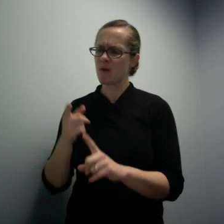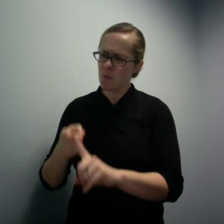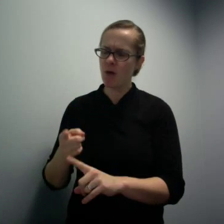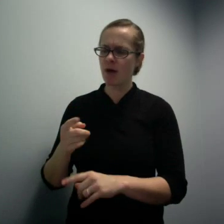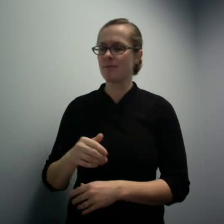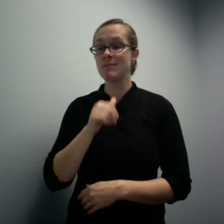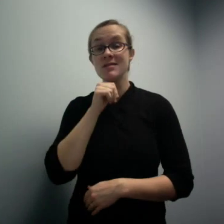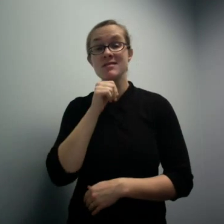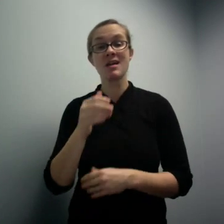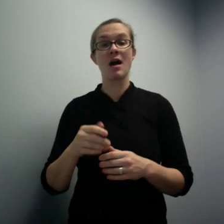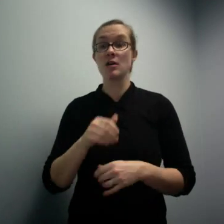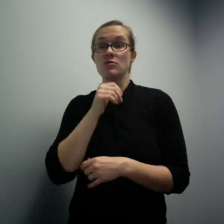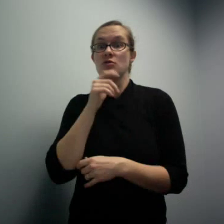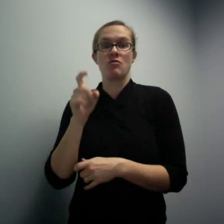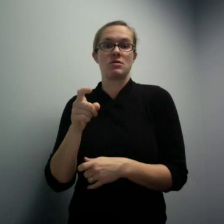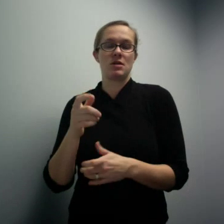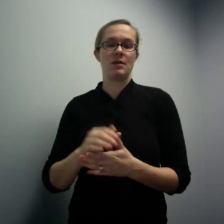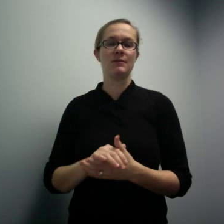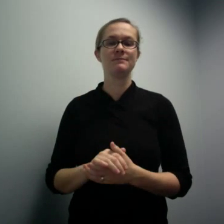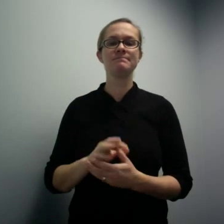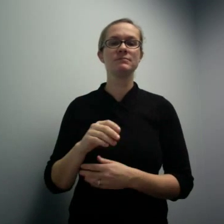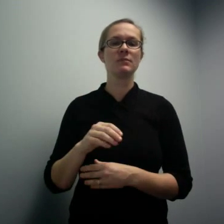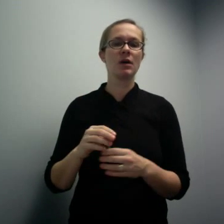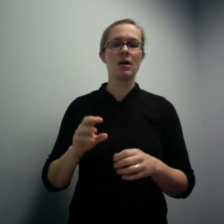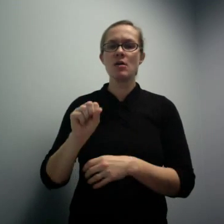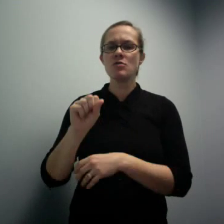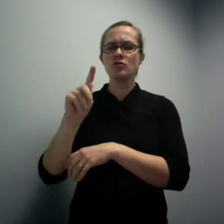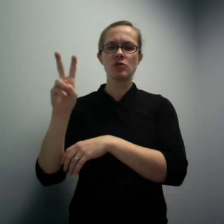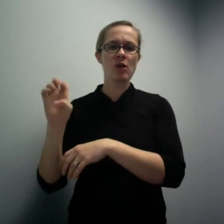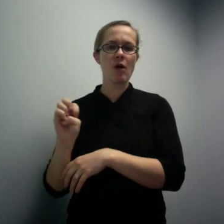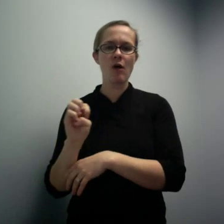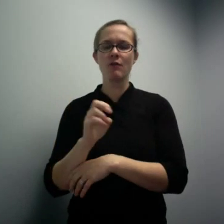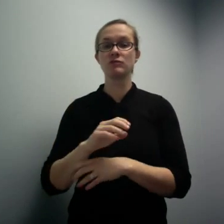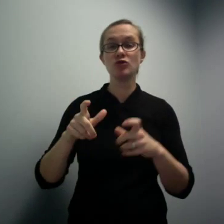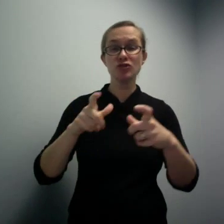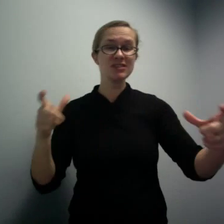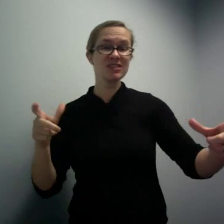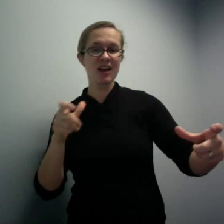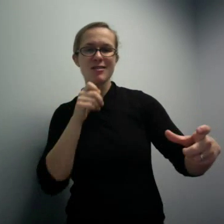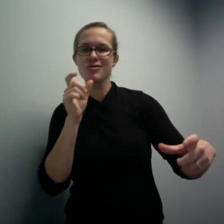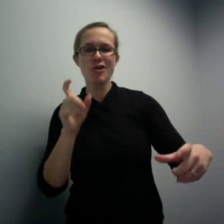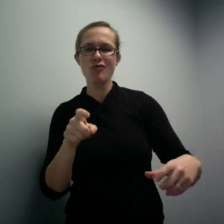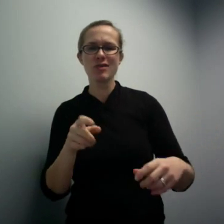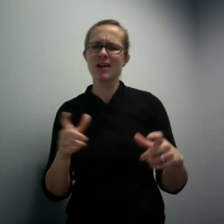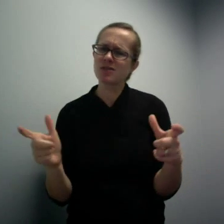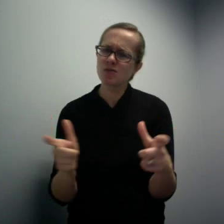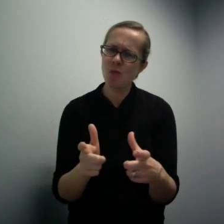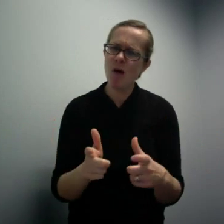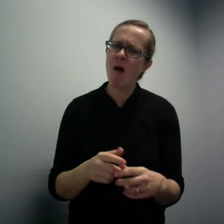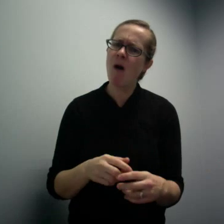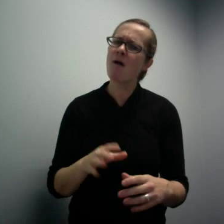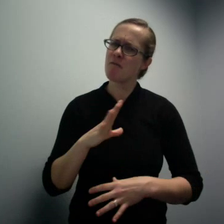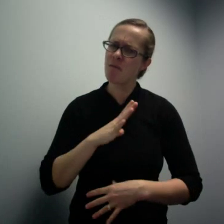6-burner stove when you rarely use 3? So we want things that nest, we want things that stack, we want to